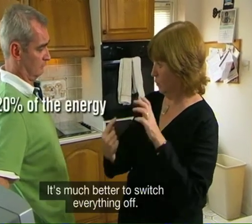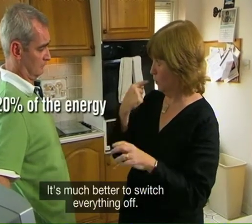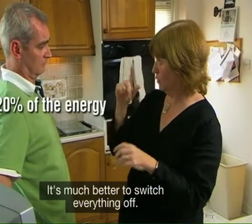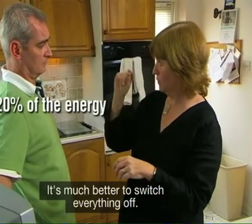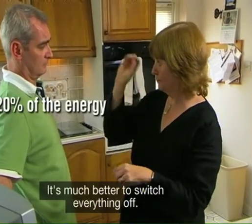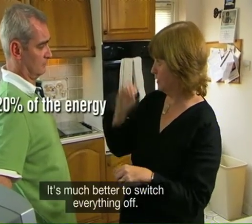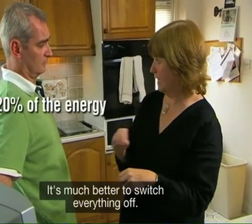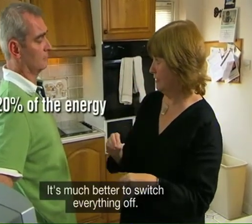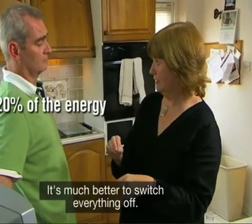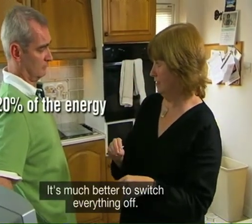switch everything off.